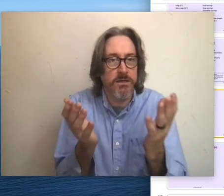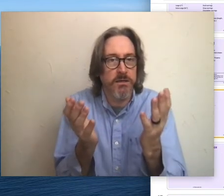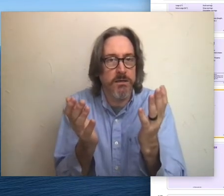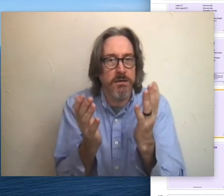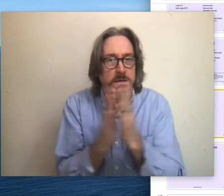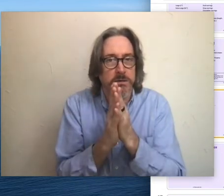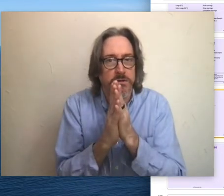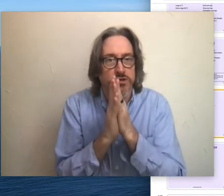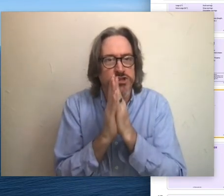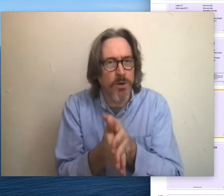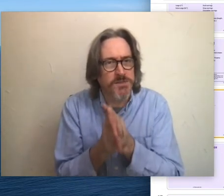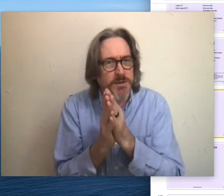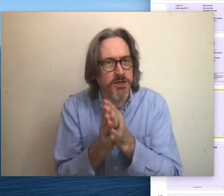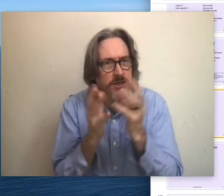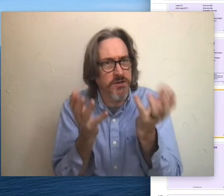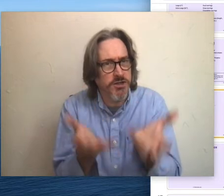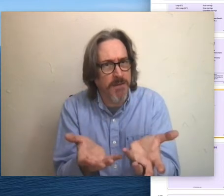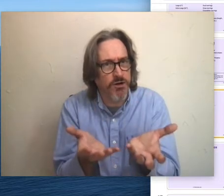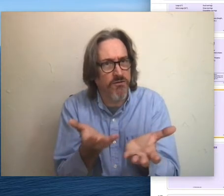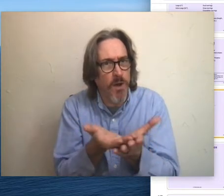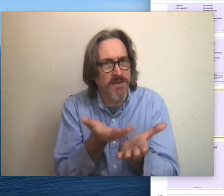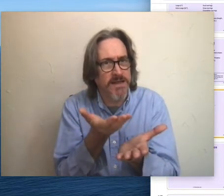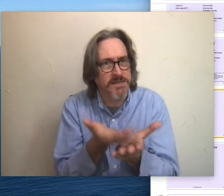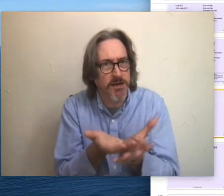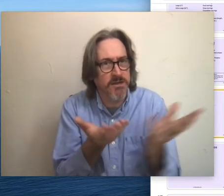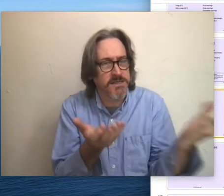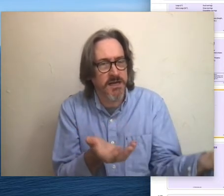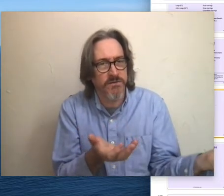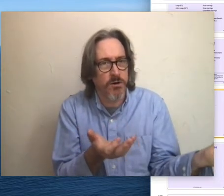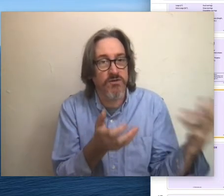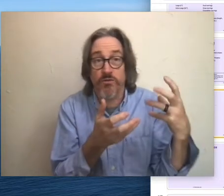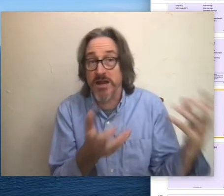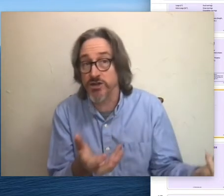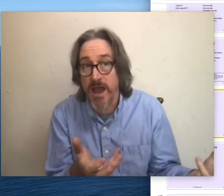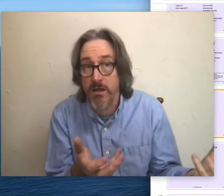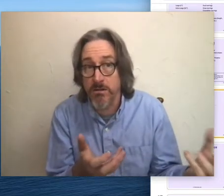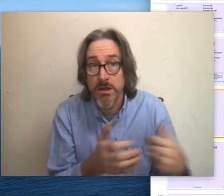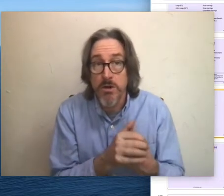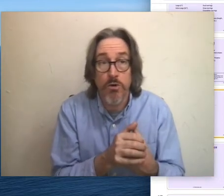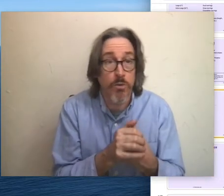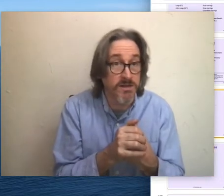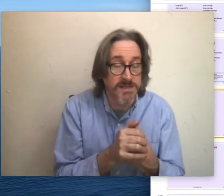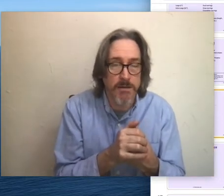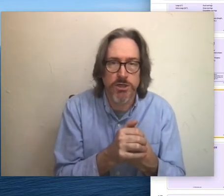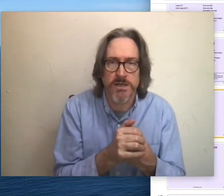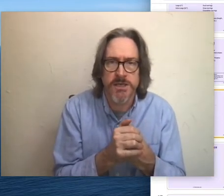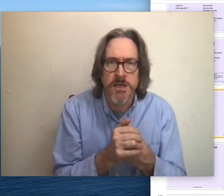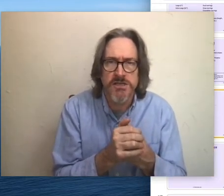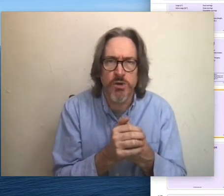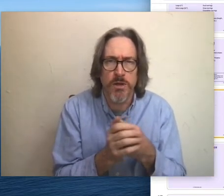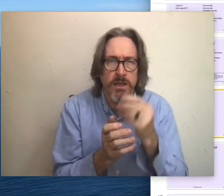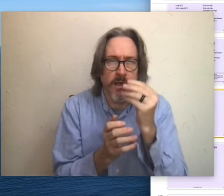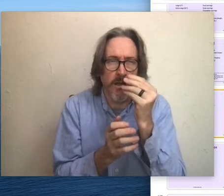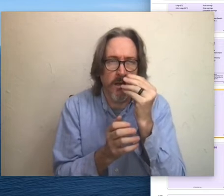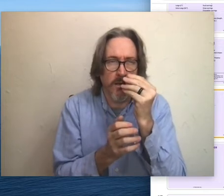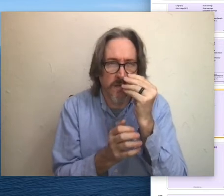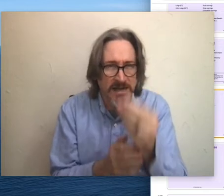And there's no explanation in the chapter of why that's there. It's not even part of the rationale or one of the snapshots.